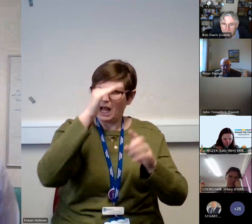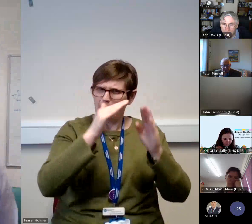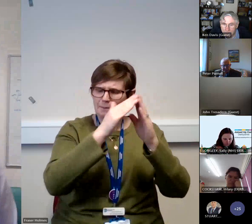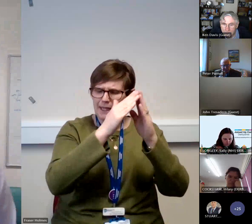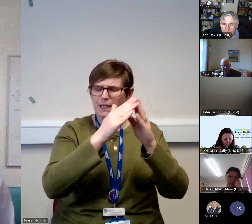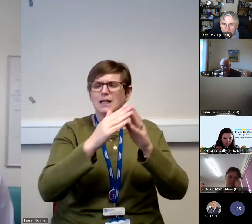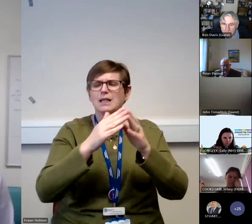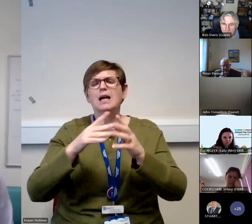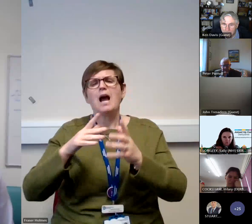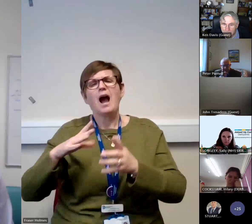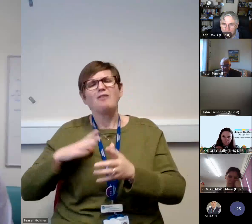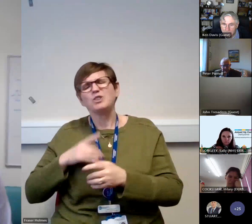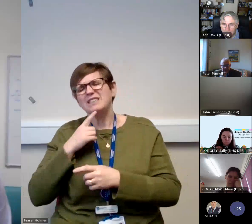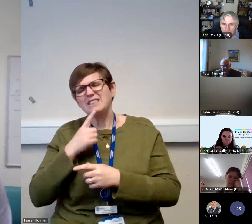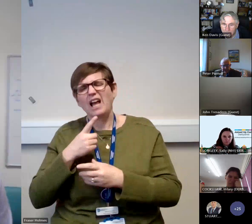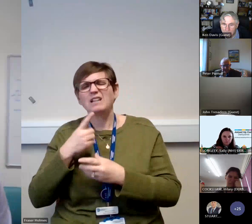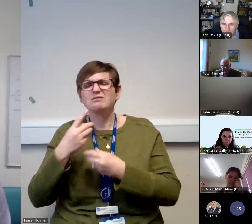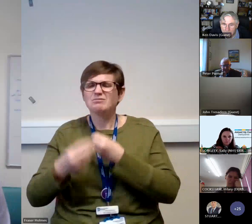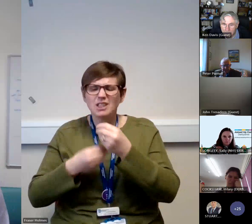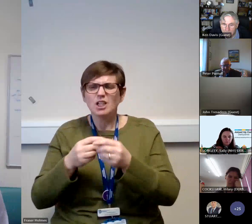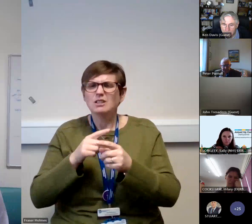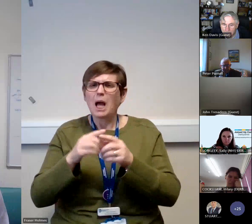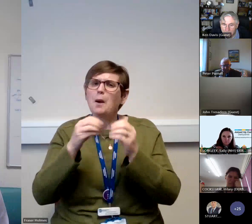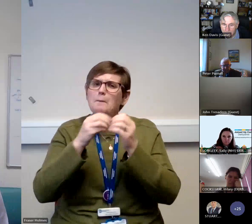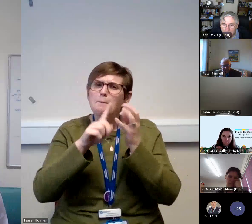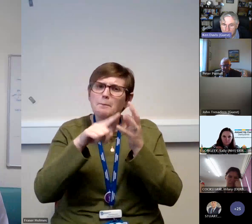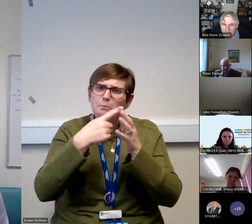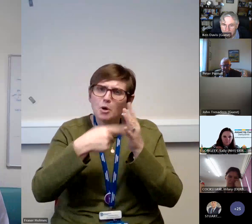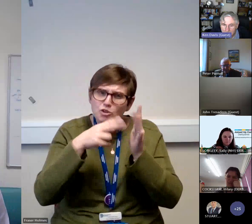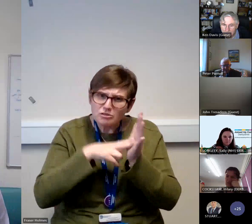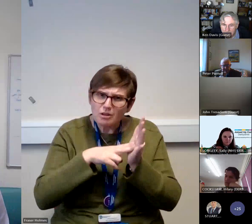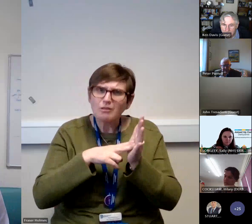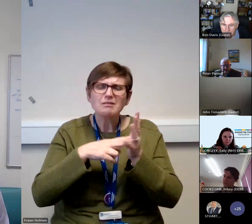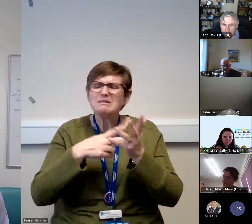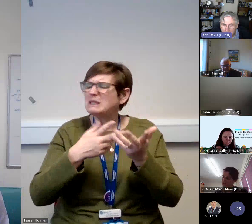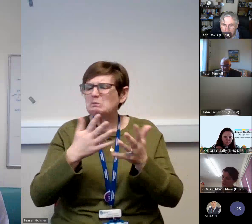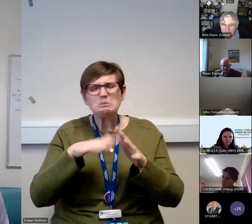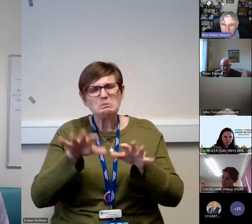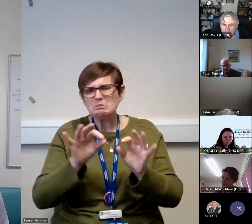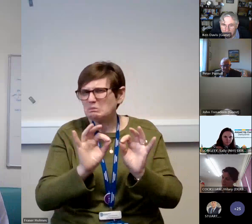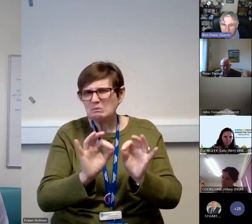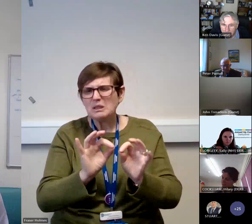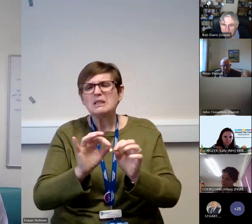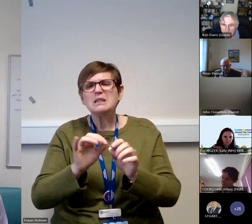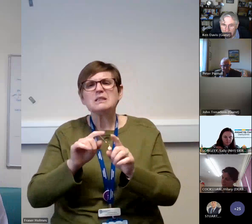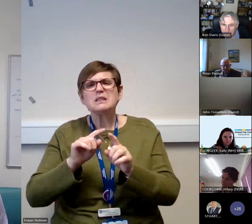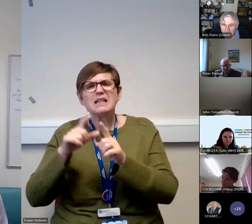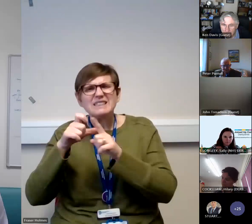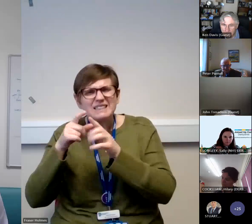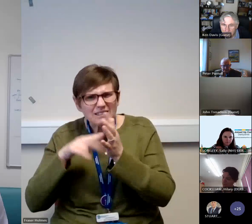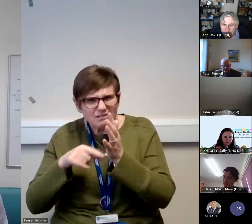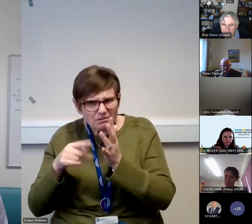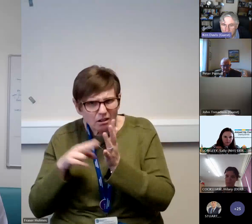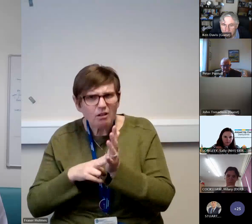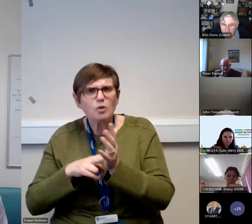use sites like Buxton, and I know there were conversations, as I mentioned, about Denton and Glossop